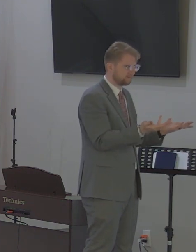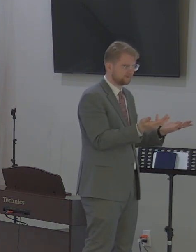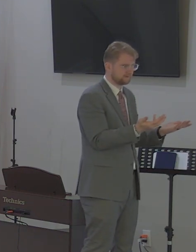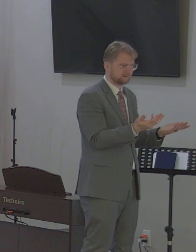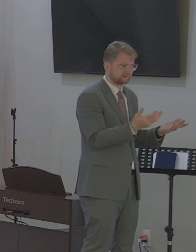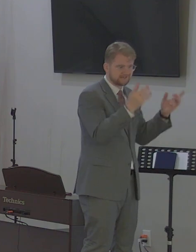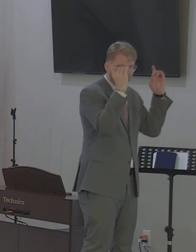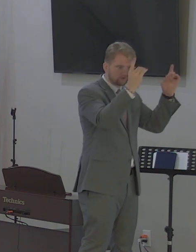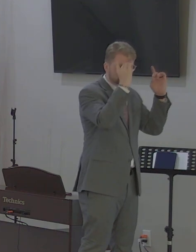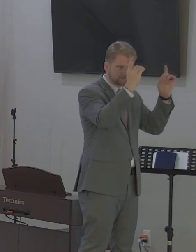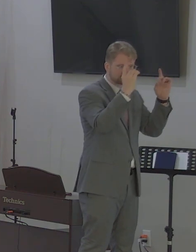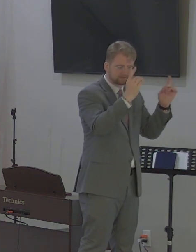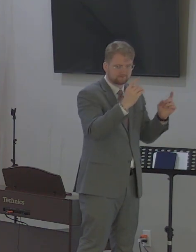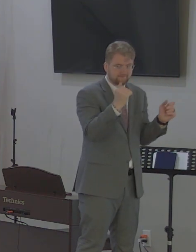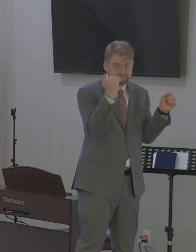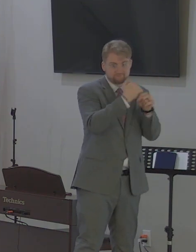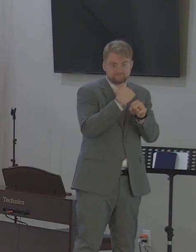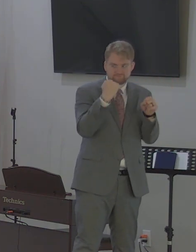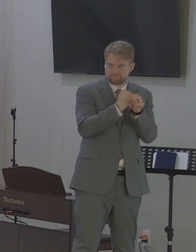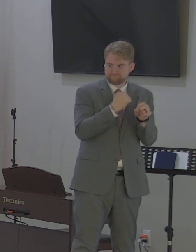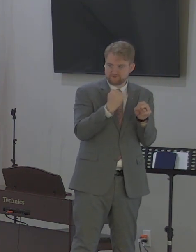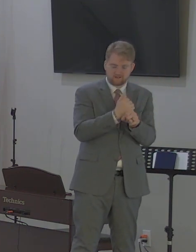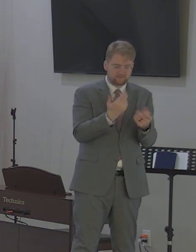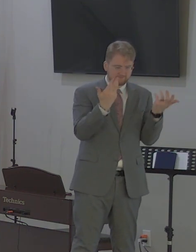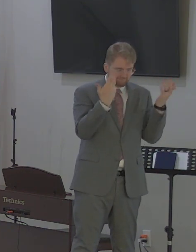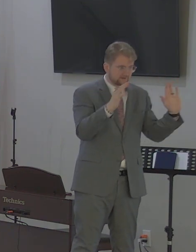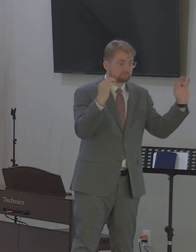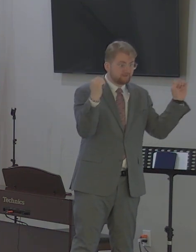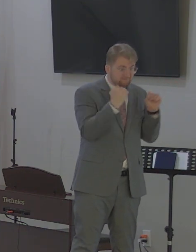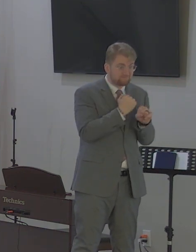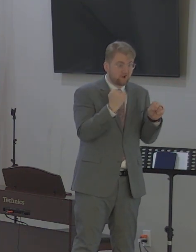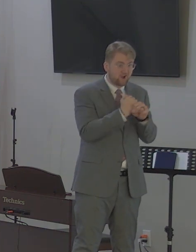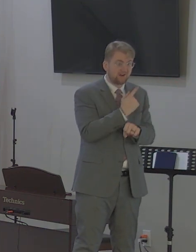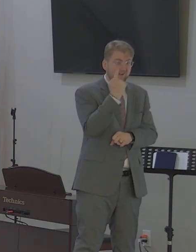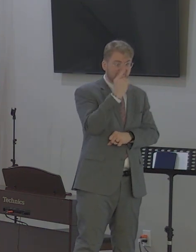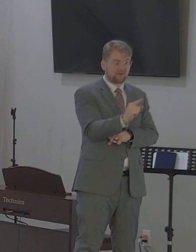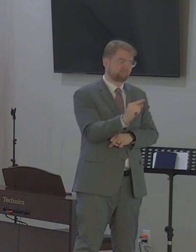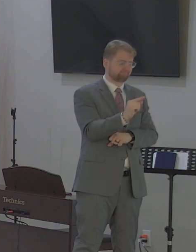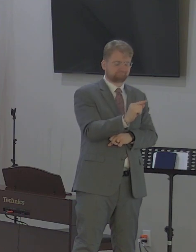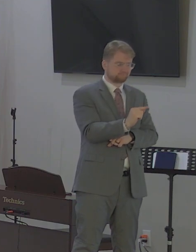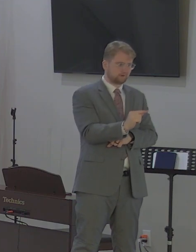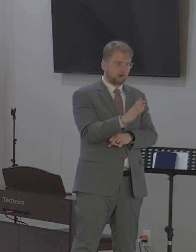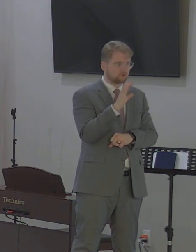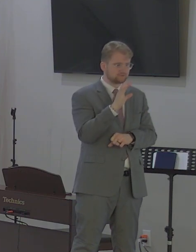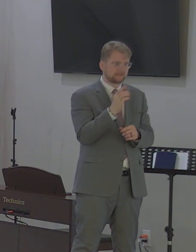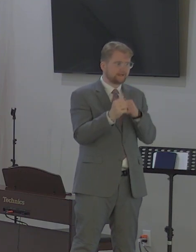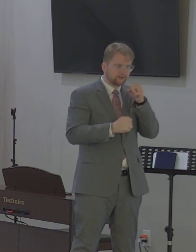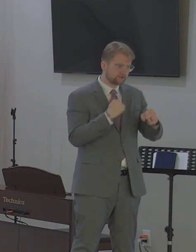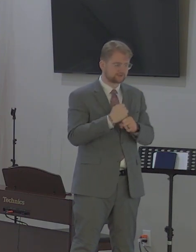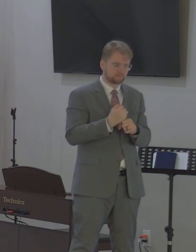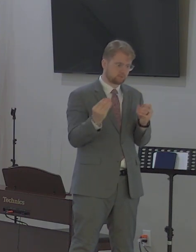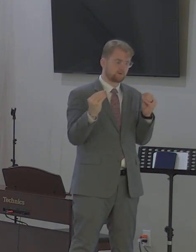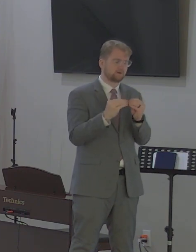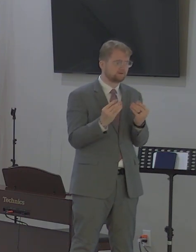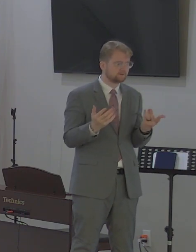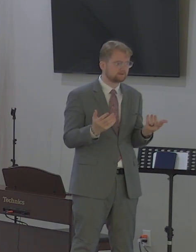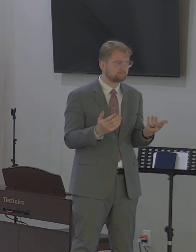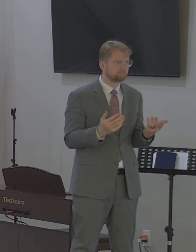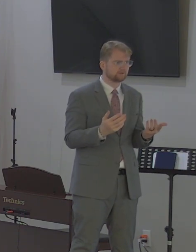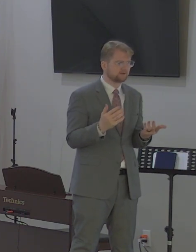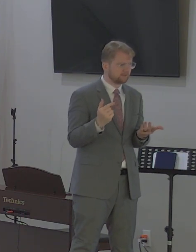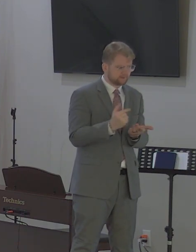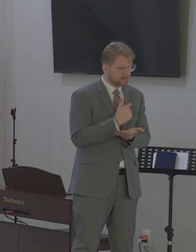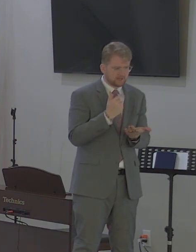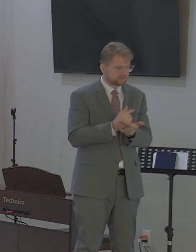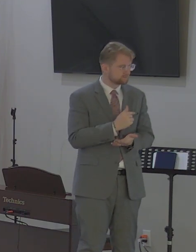fought. I don't know how you'd say the past tense. Fought, there we go. Have been fought for hundreds of years, right? Is the gospel hard